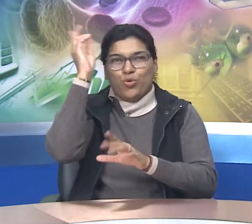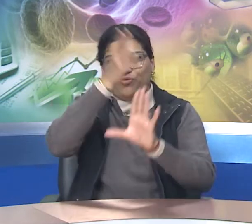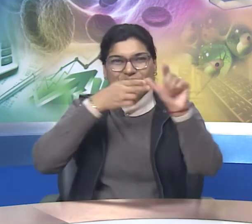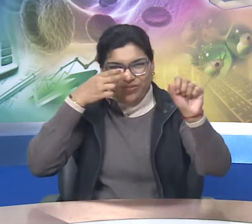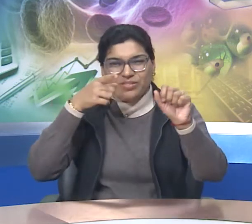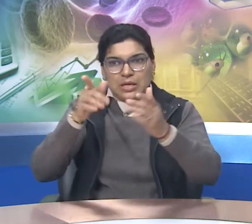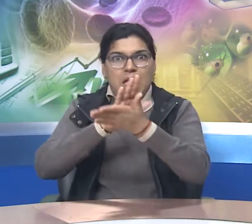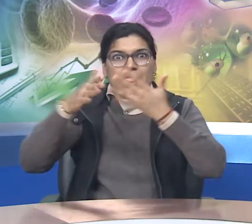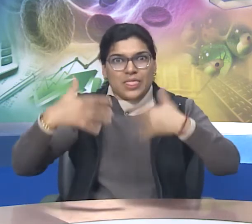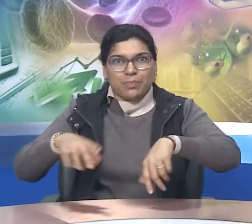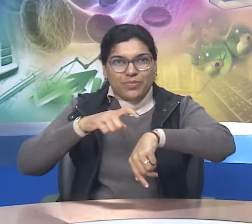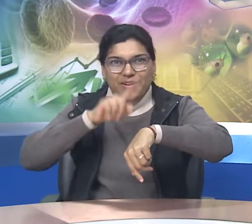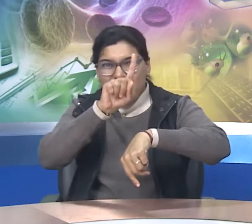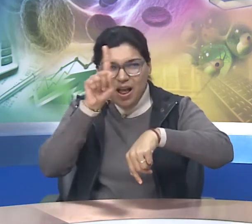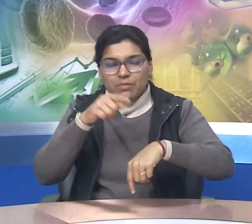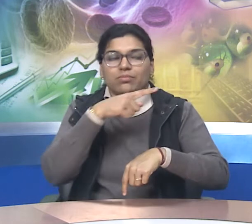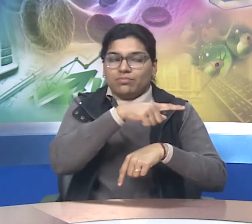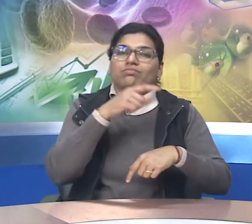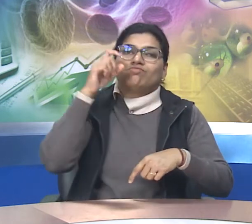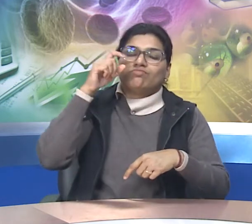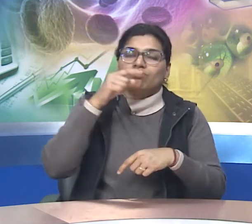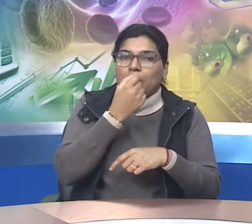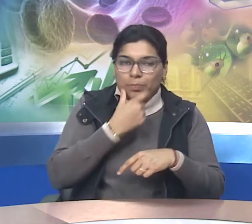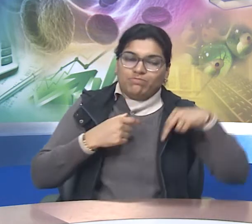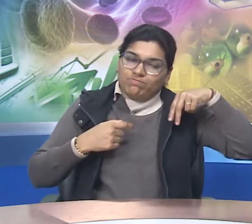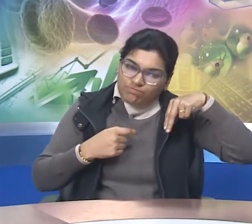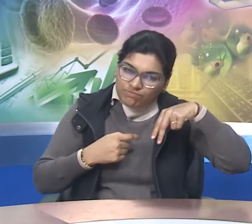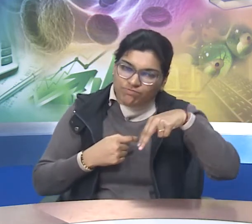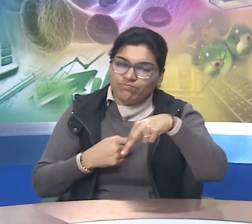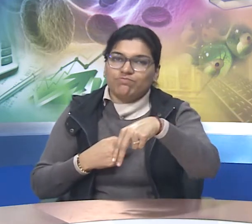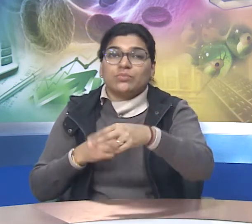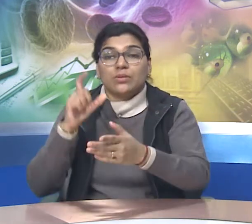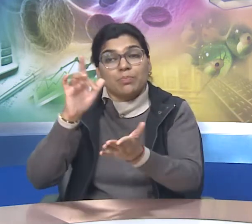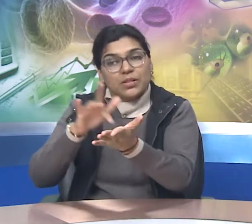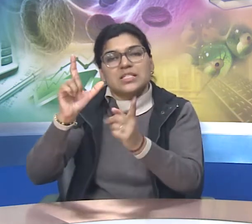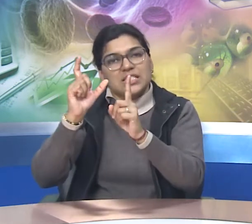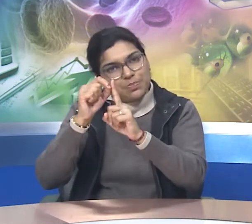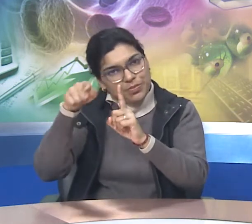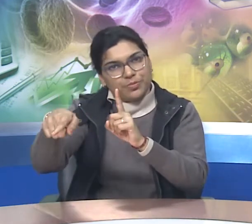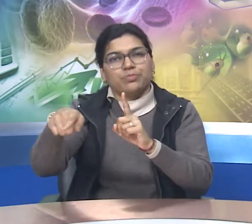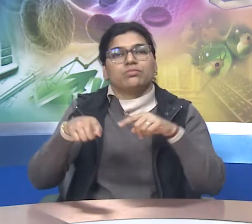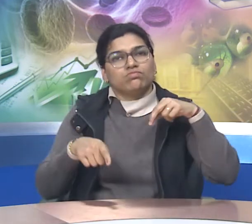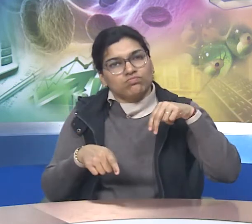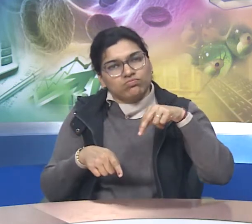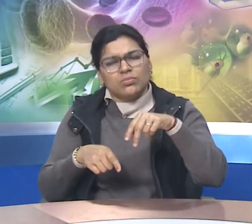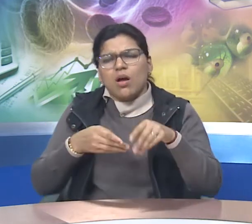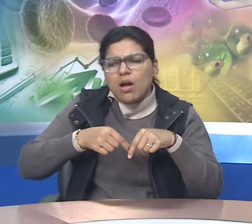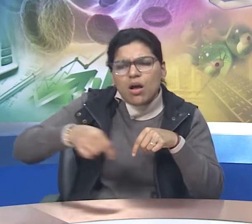11 o'clock, I had walked 8 miles when